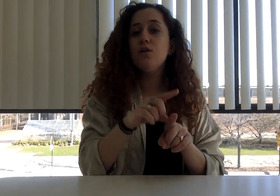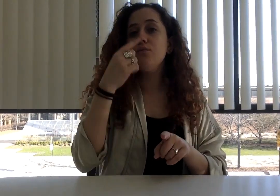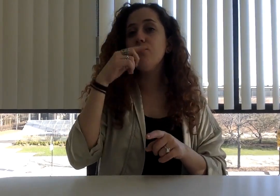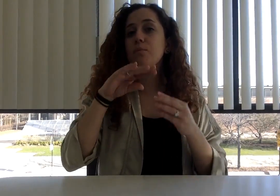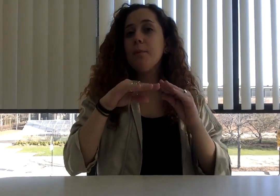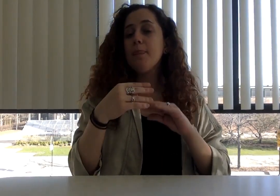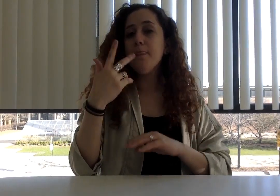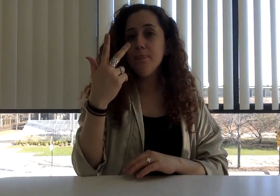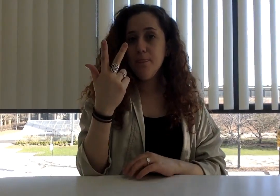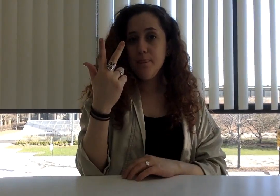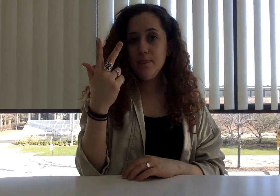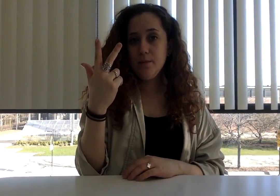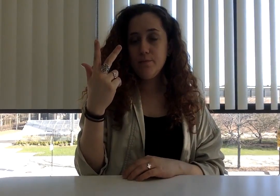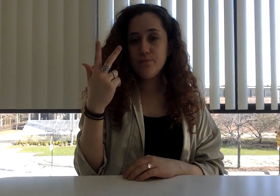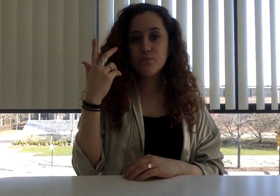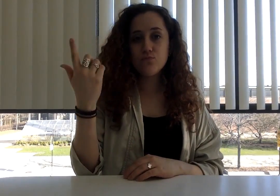the only difference here between y